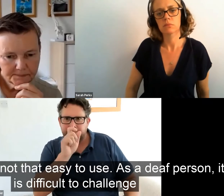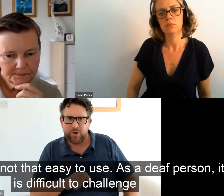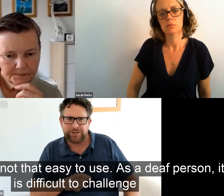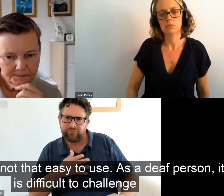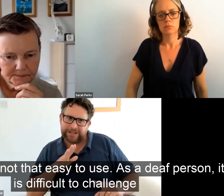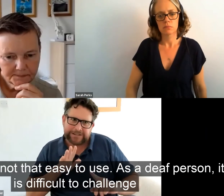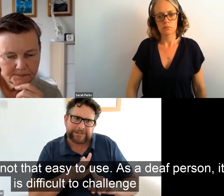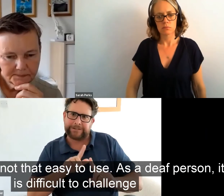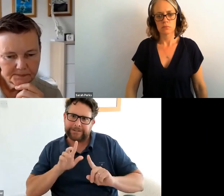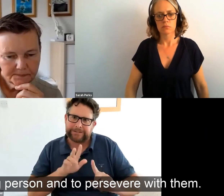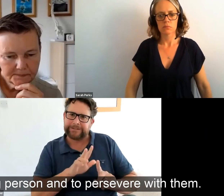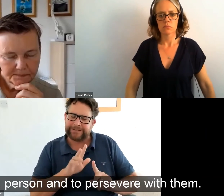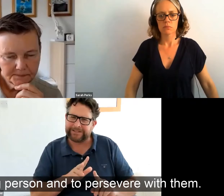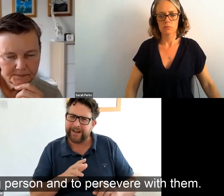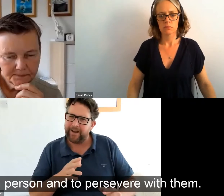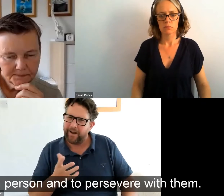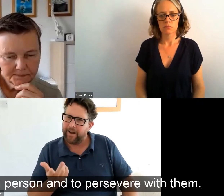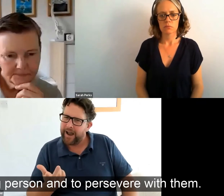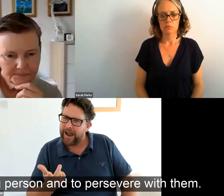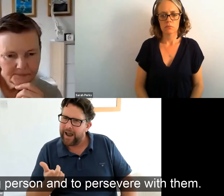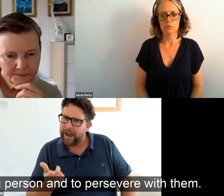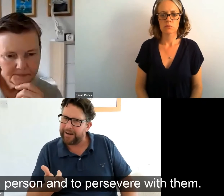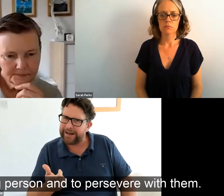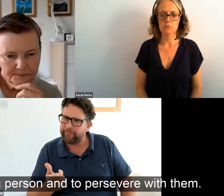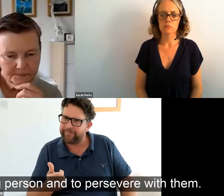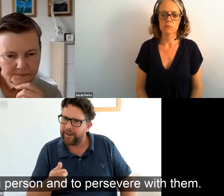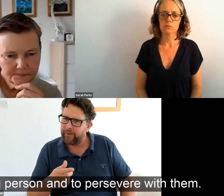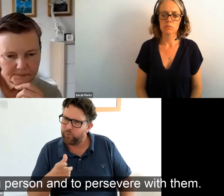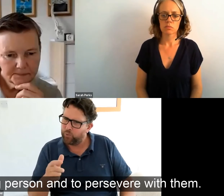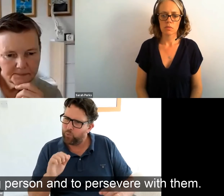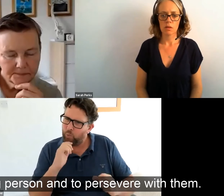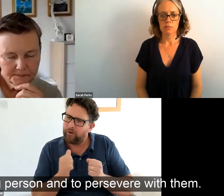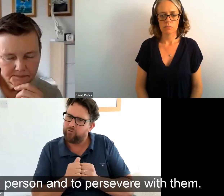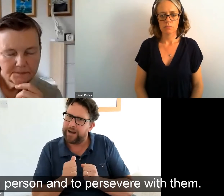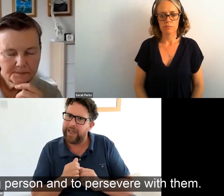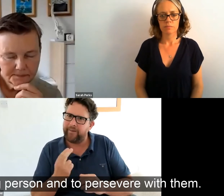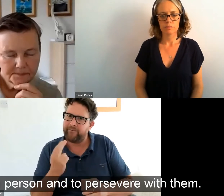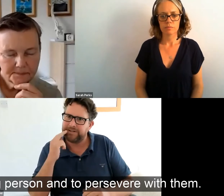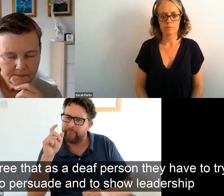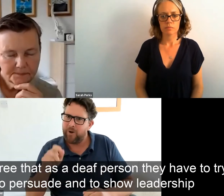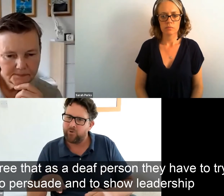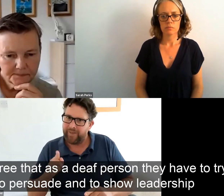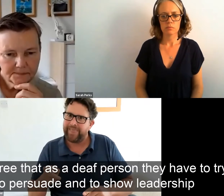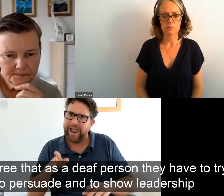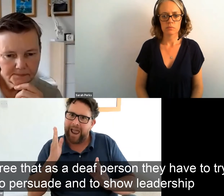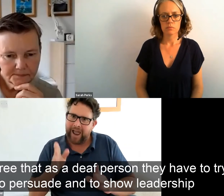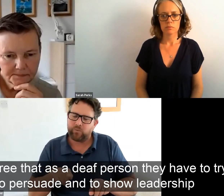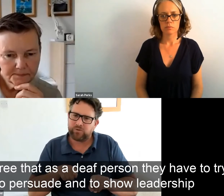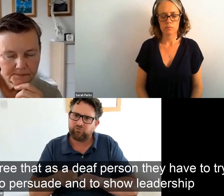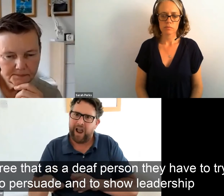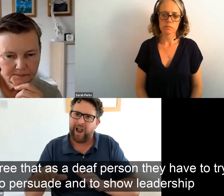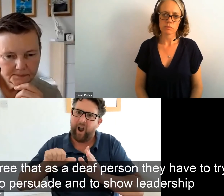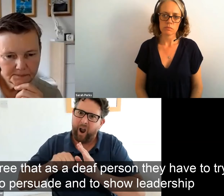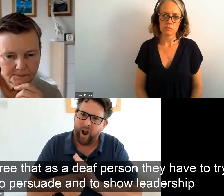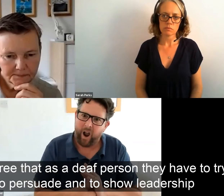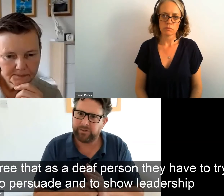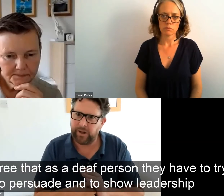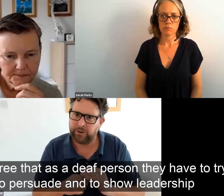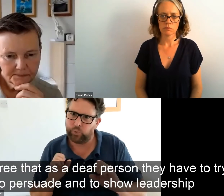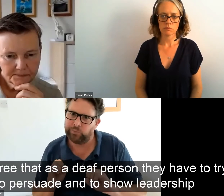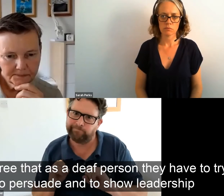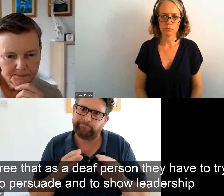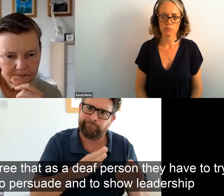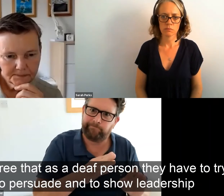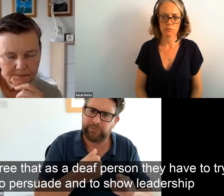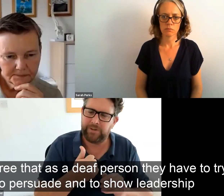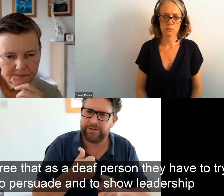difficult to challenge a hearing person and to persevere with them. Would you agree that as a deaf